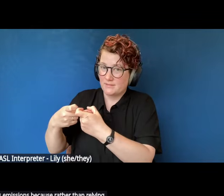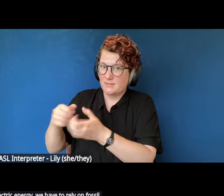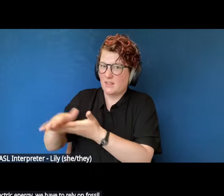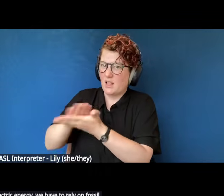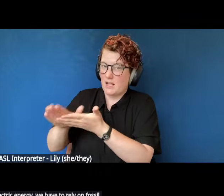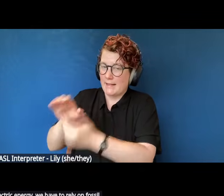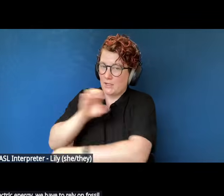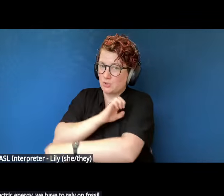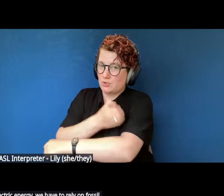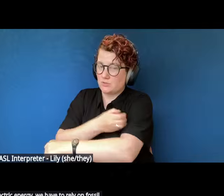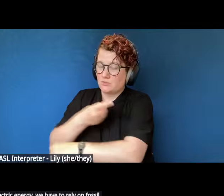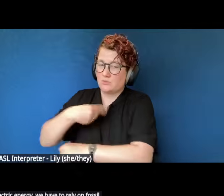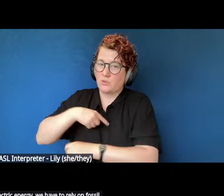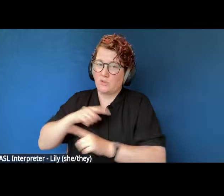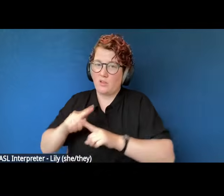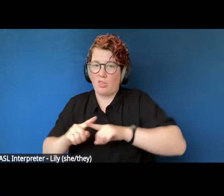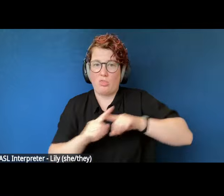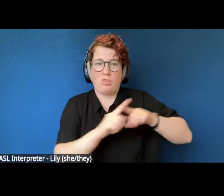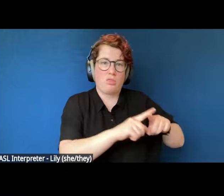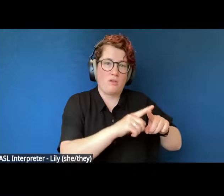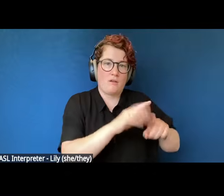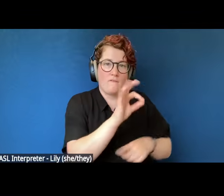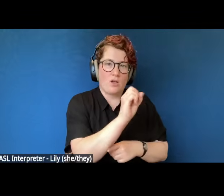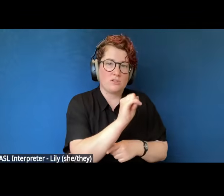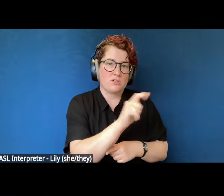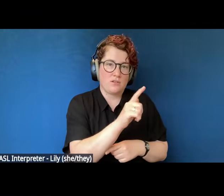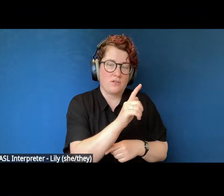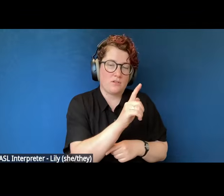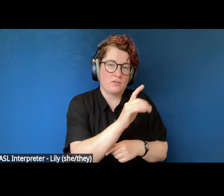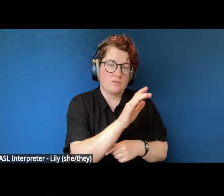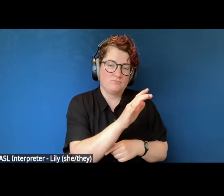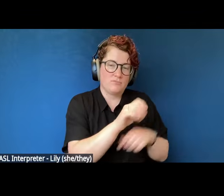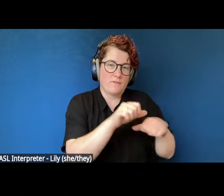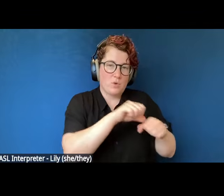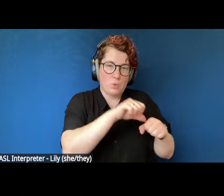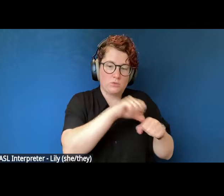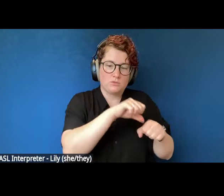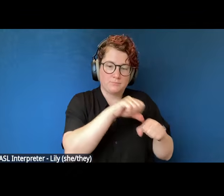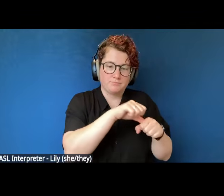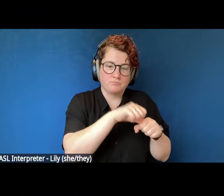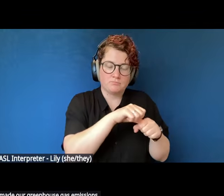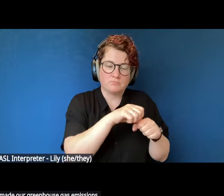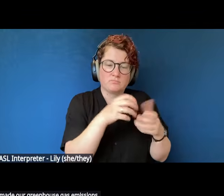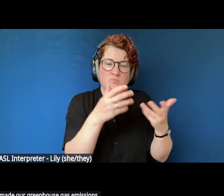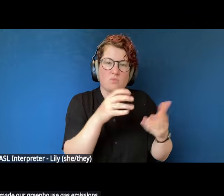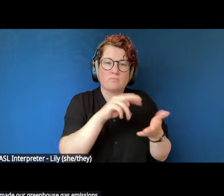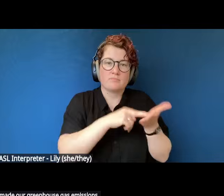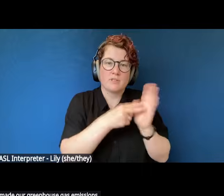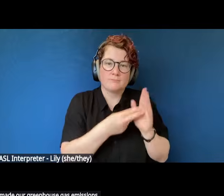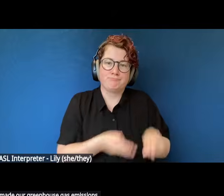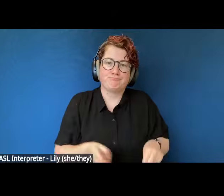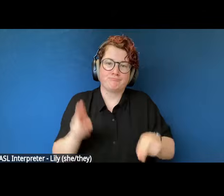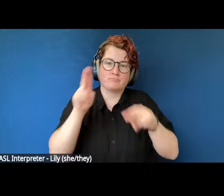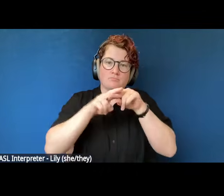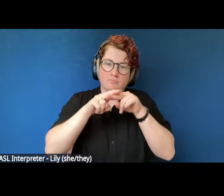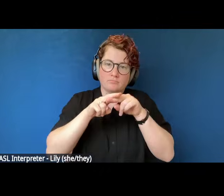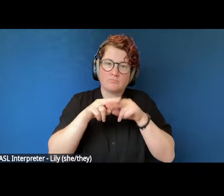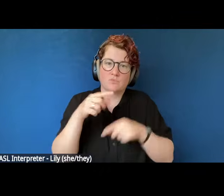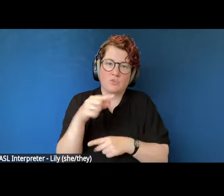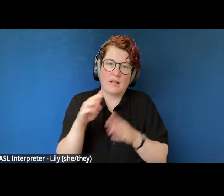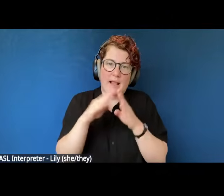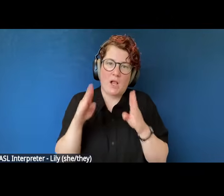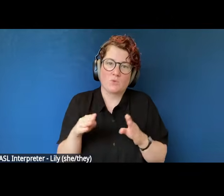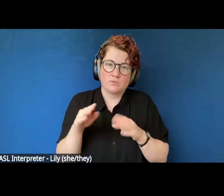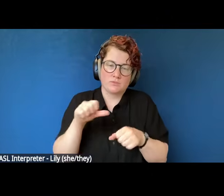to make up that difference, which then made our greenhouse gas emissions greater. drought is not something that's going